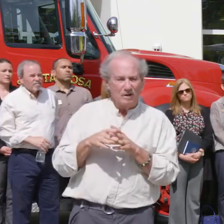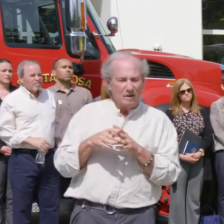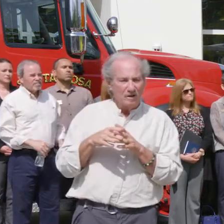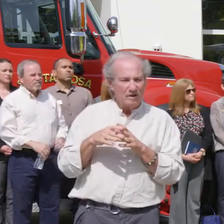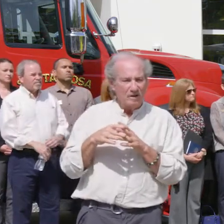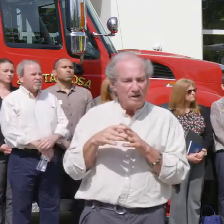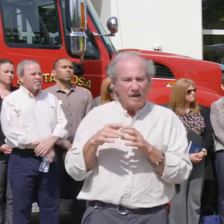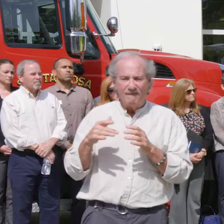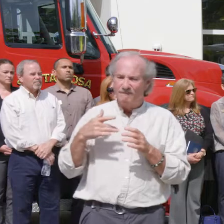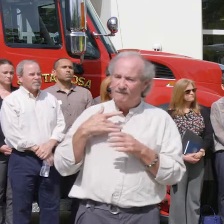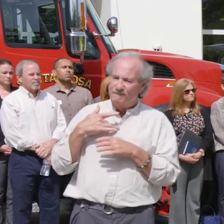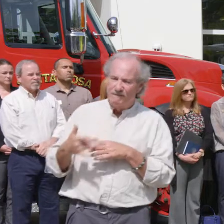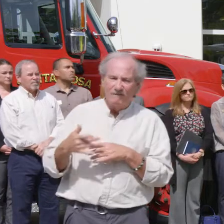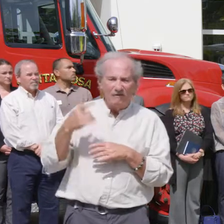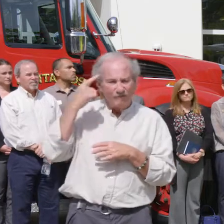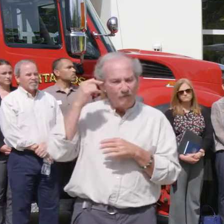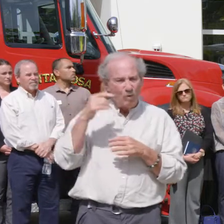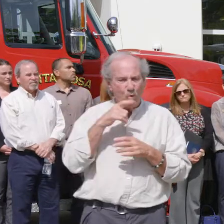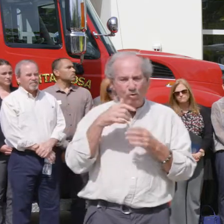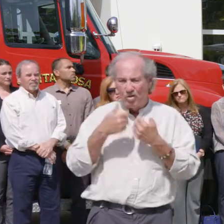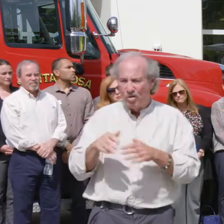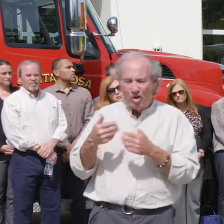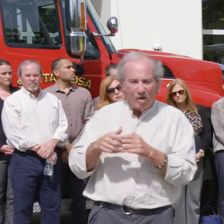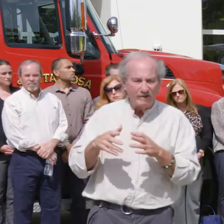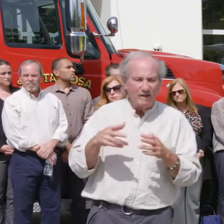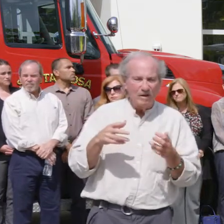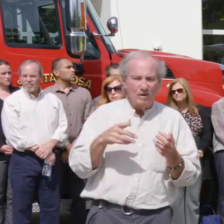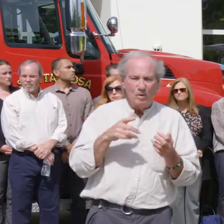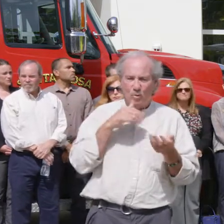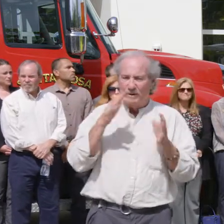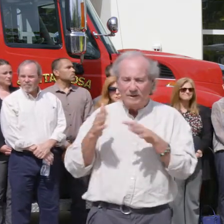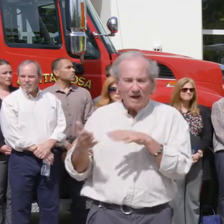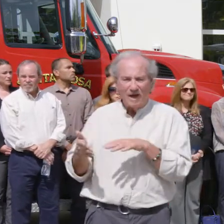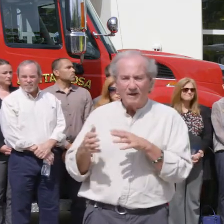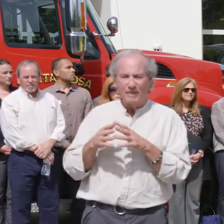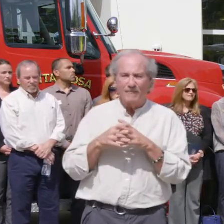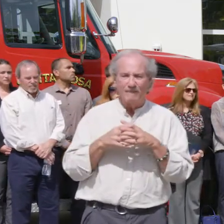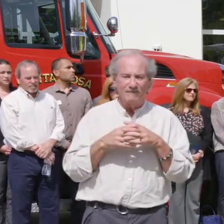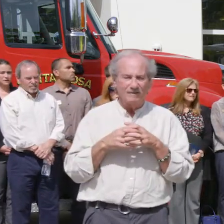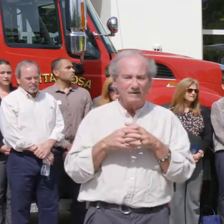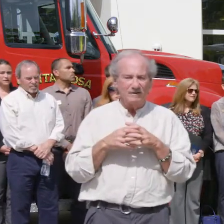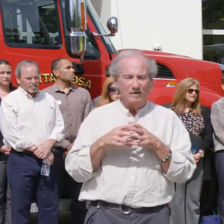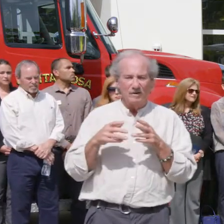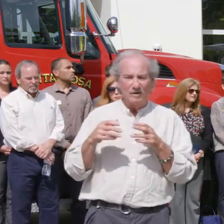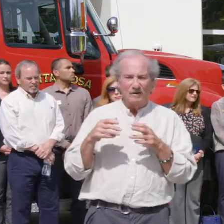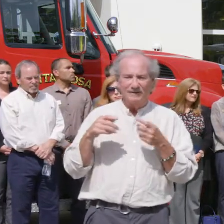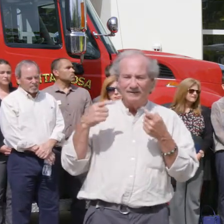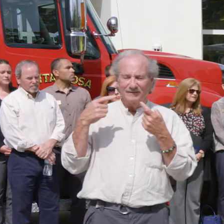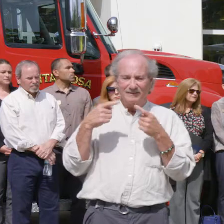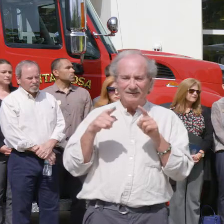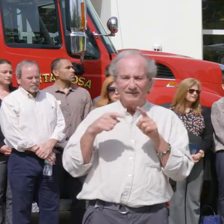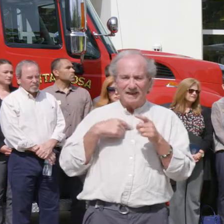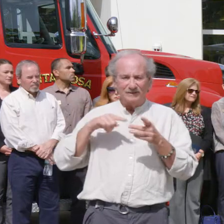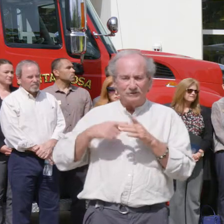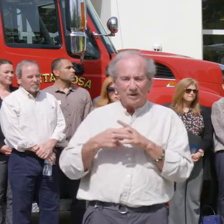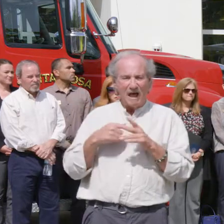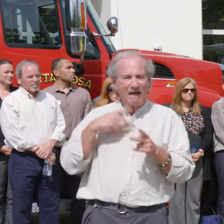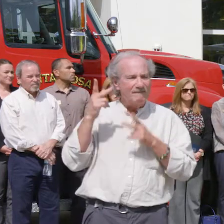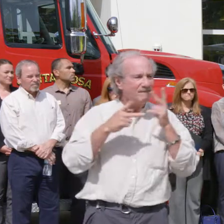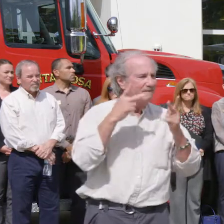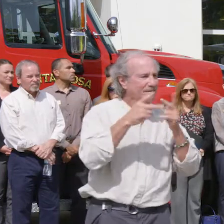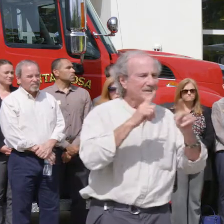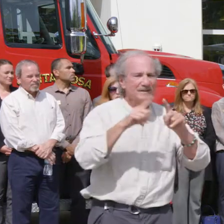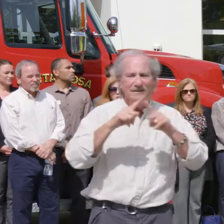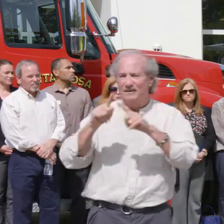heartfelt sympathy for the victims and survivors of the October wildfires. Since the onset of the mission, I've personally visited many of the